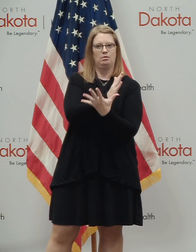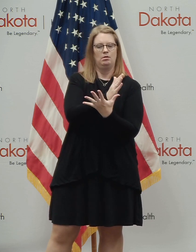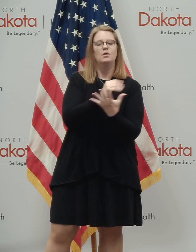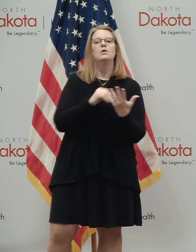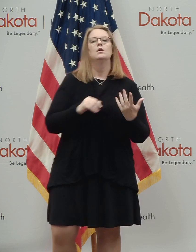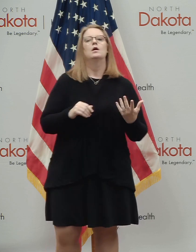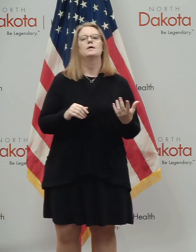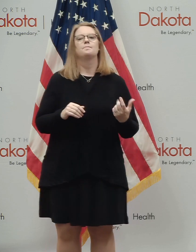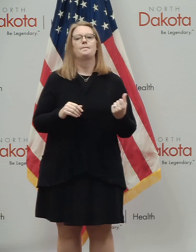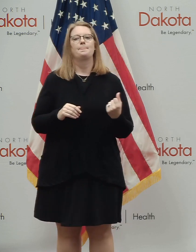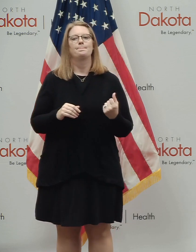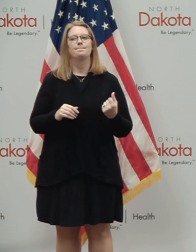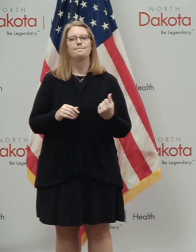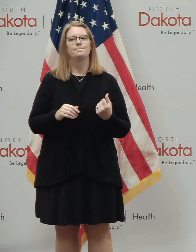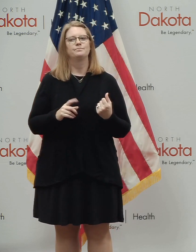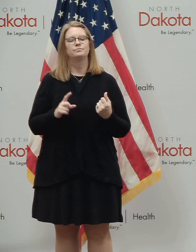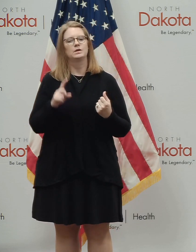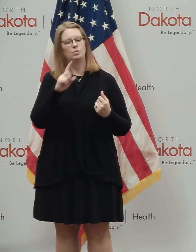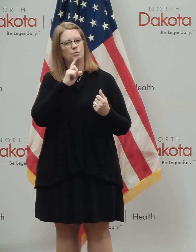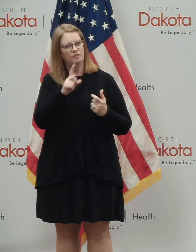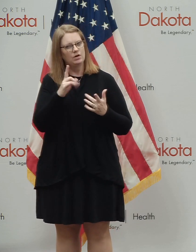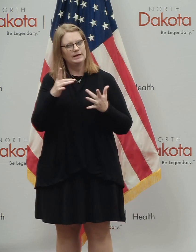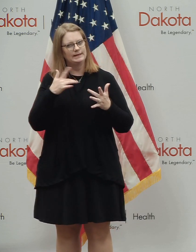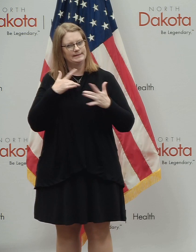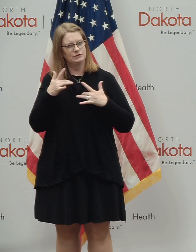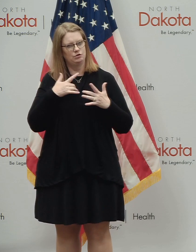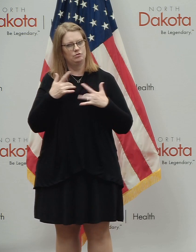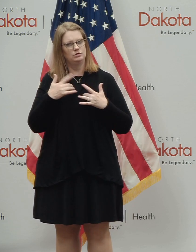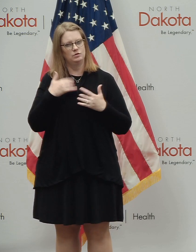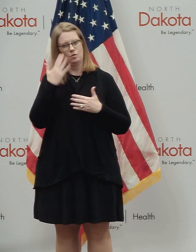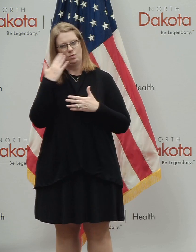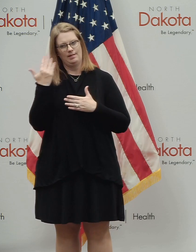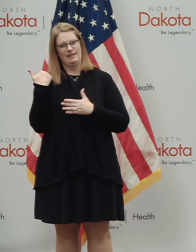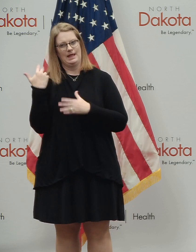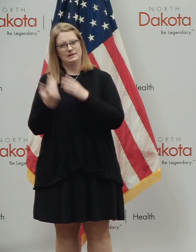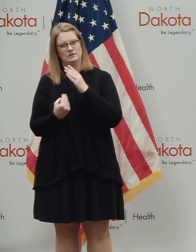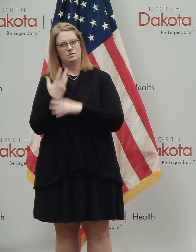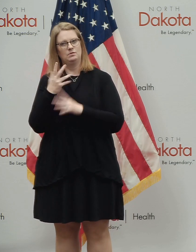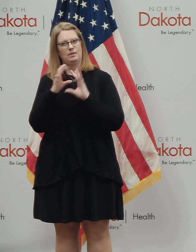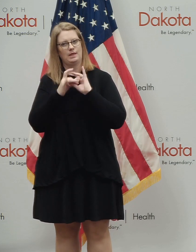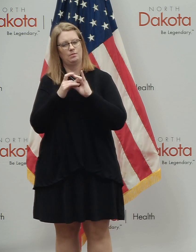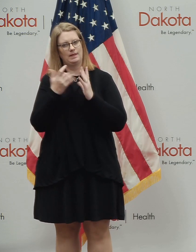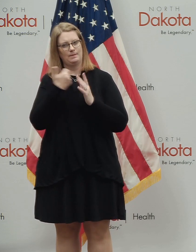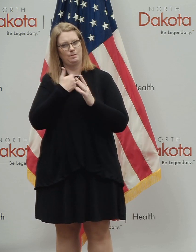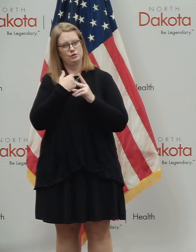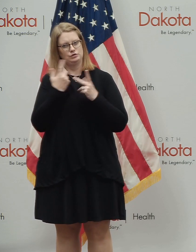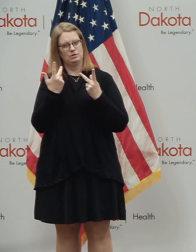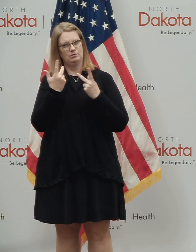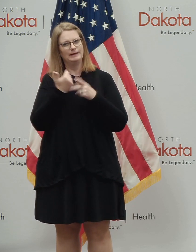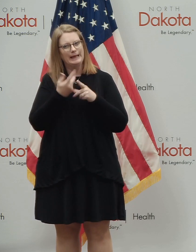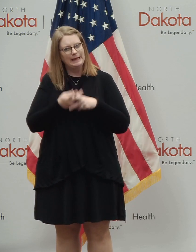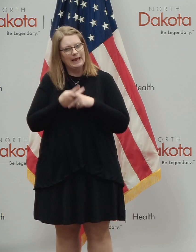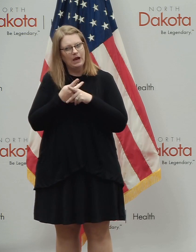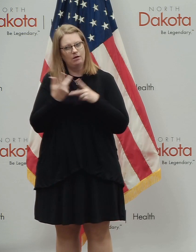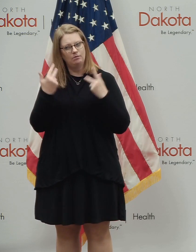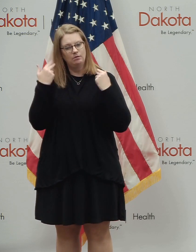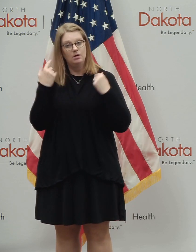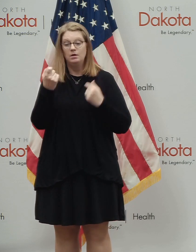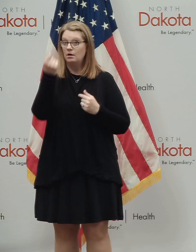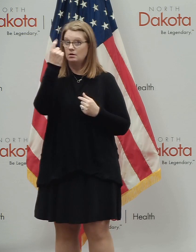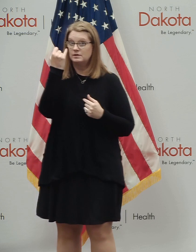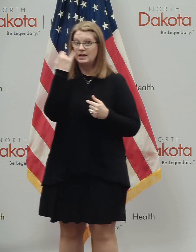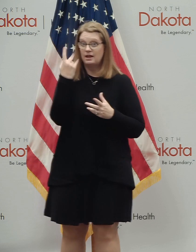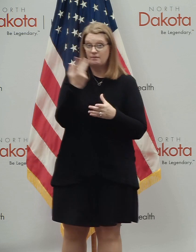things we know, we were very concerned, say, last spring about personal care businesses. Now we've got evidence that if both